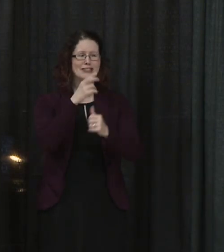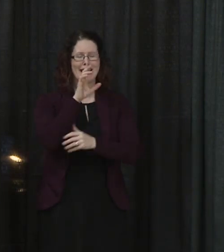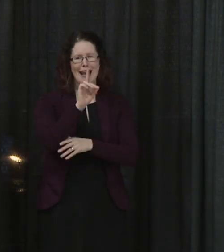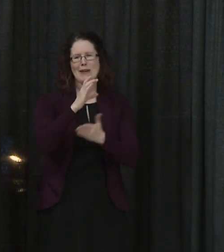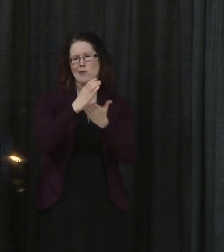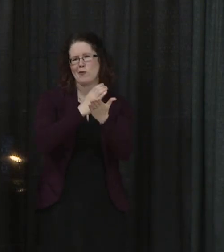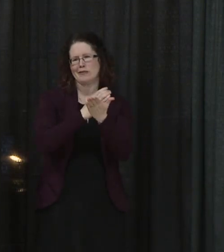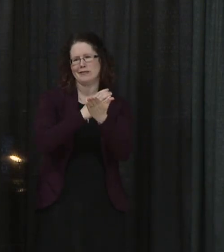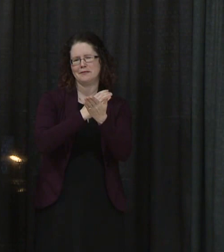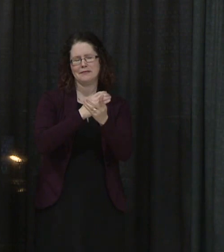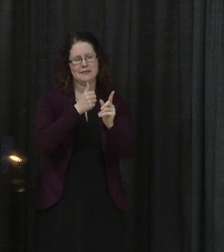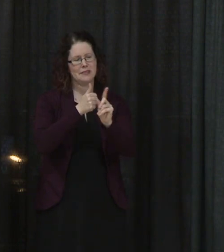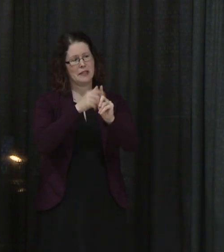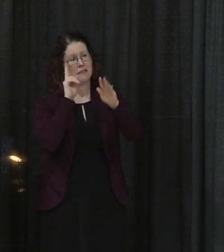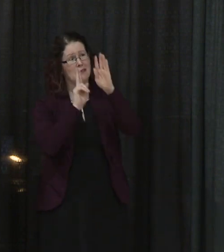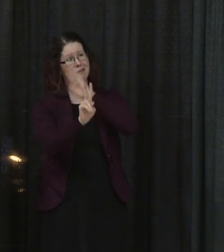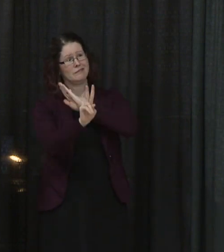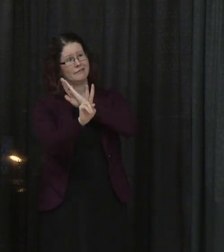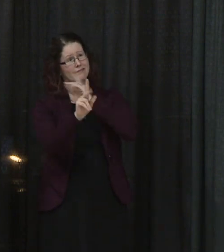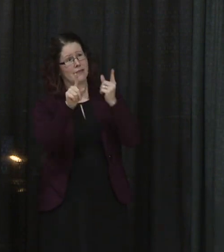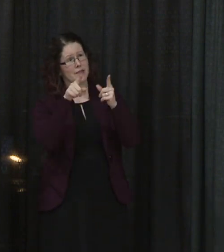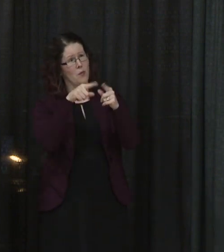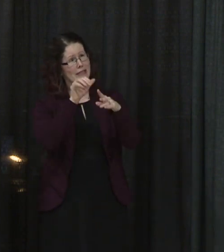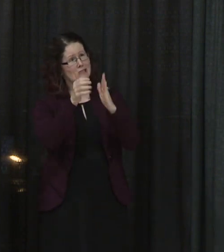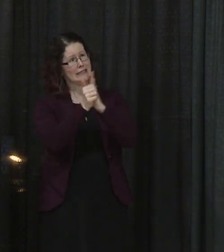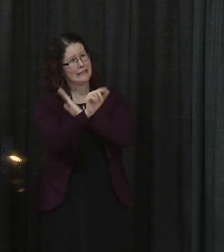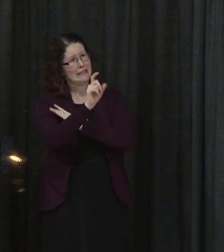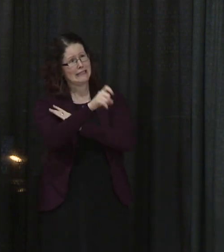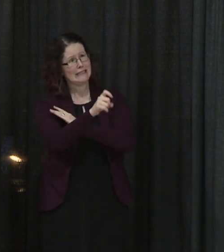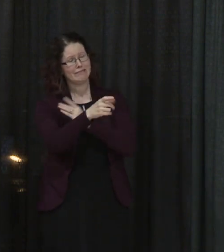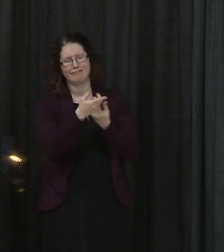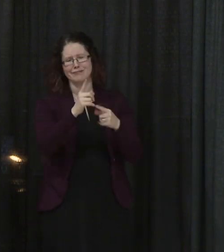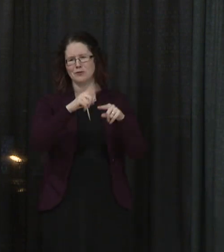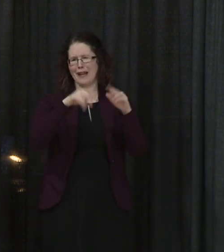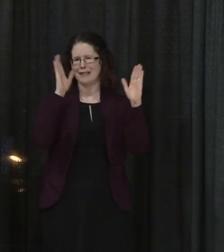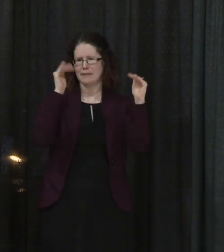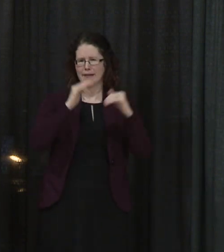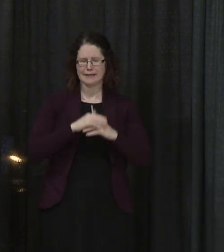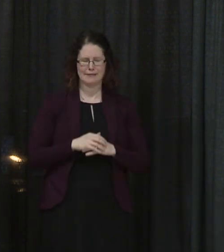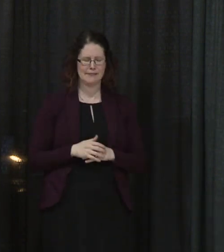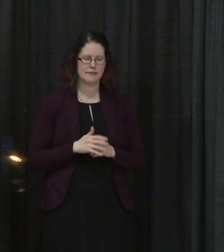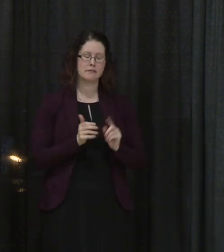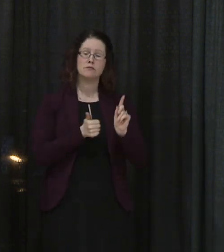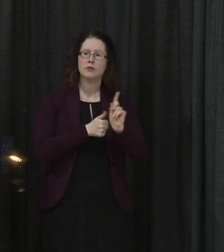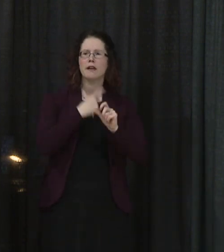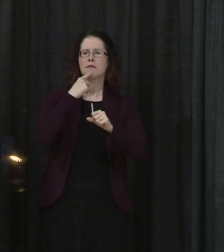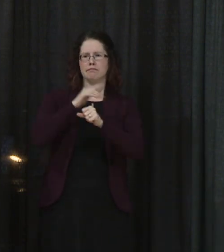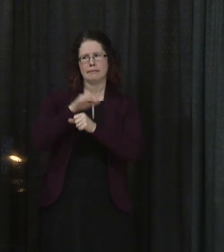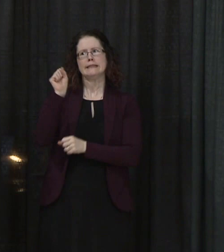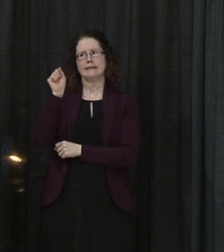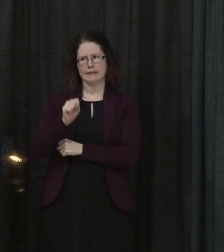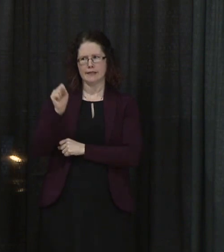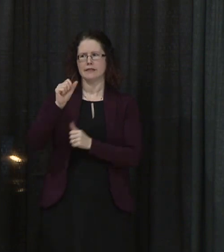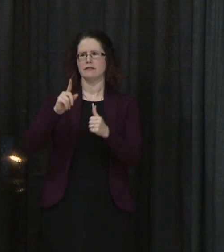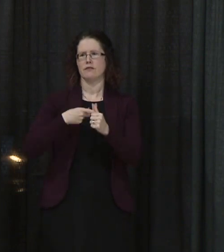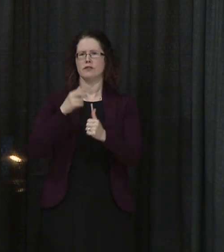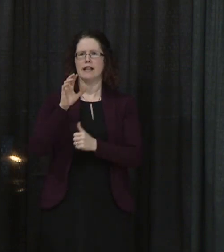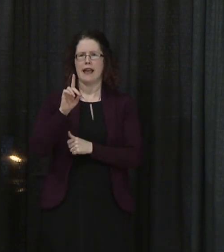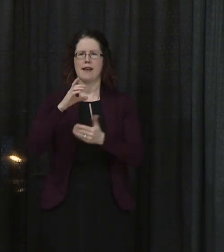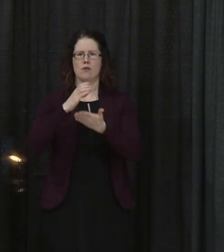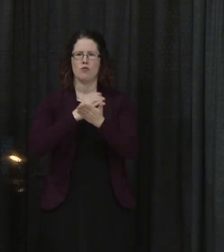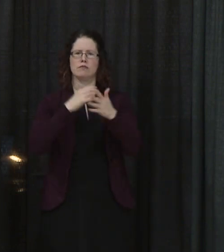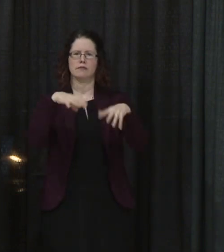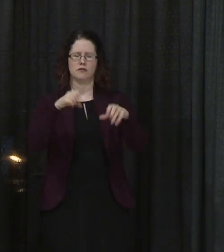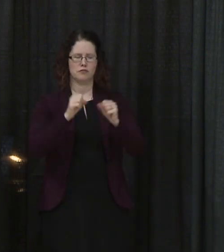course because you may have to use it when you least expect it. She promised me she would do just that. And with one final hug,